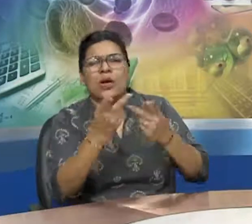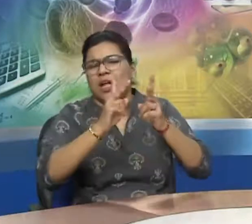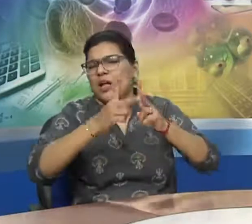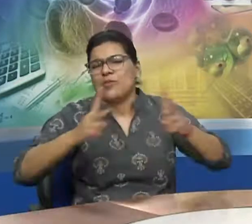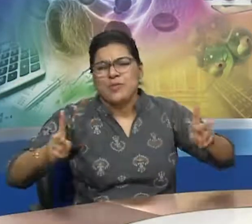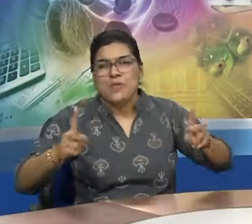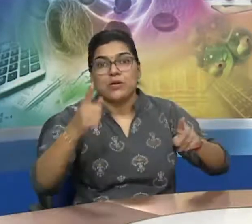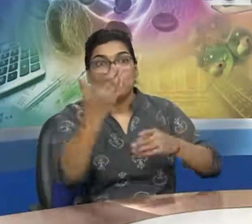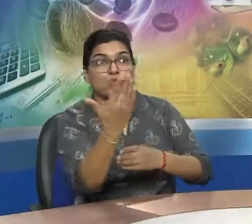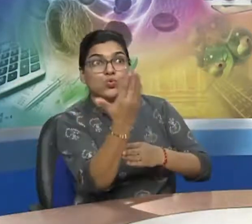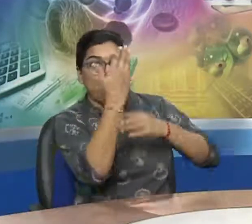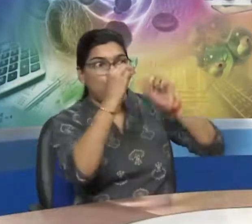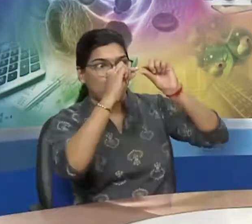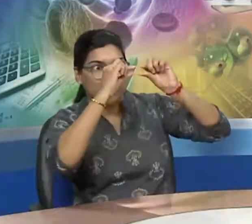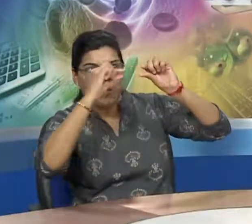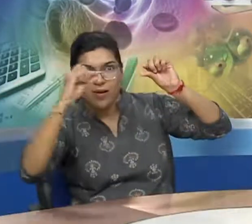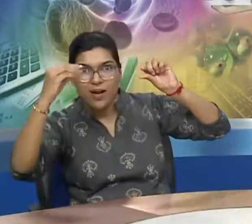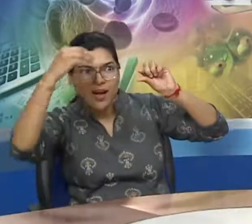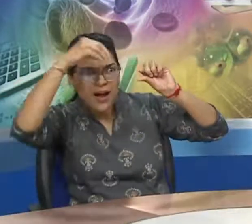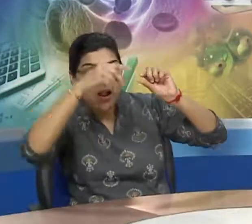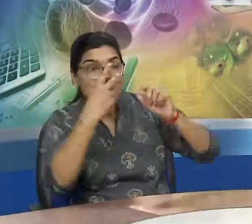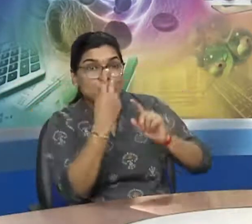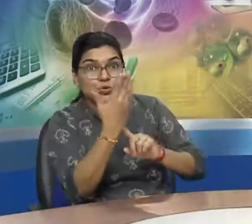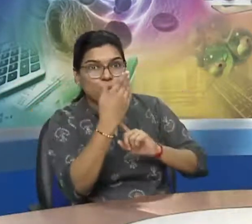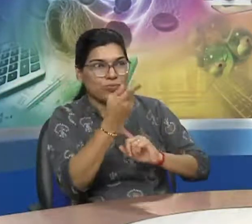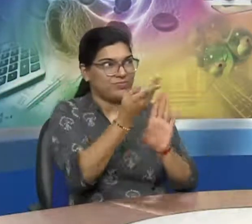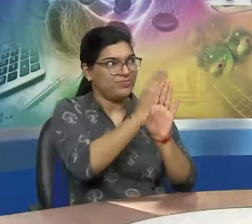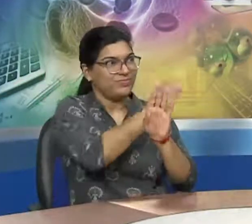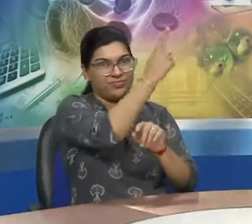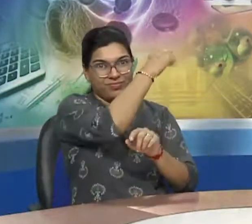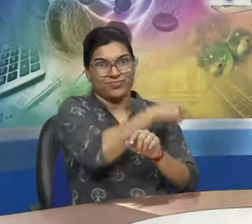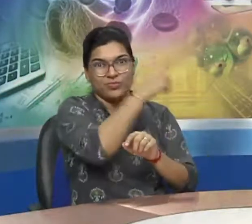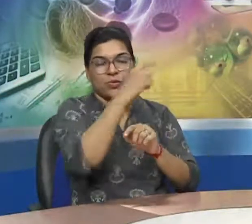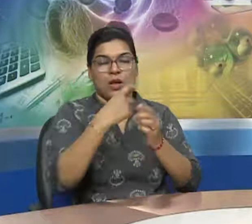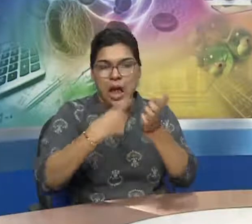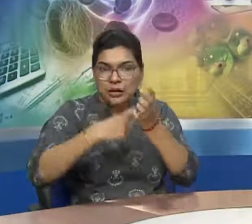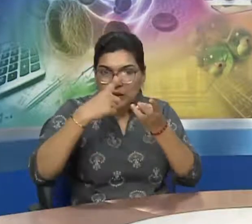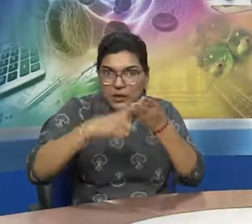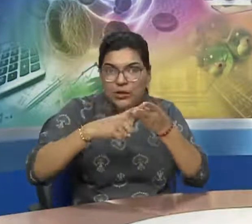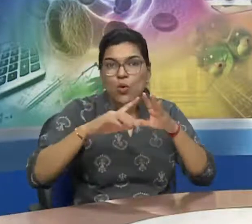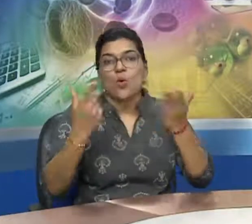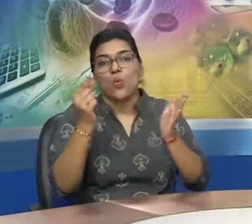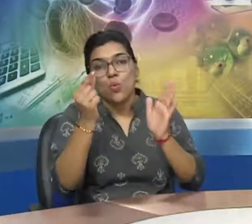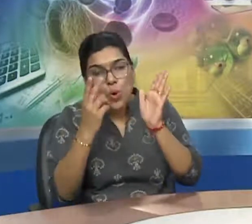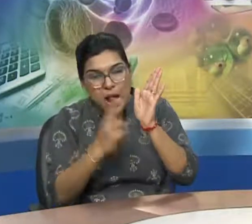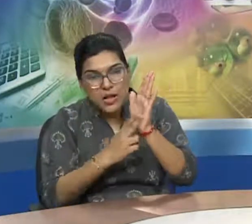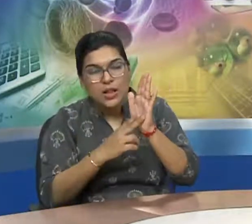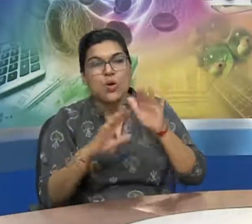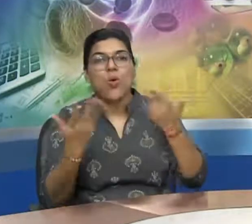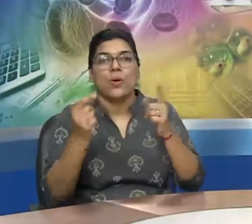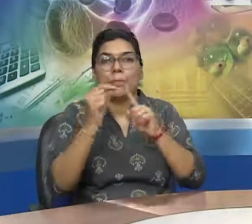You can see lots of words having prefix in the newspaper. You can search